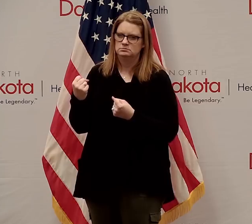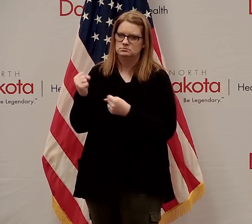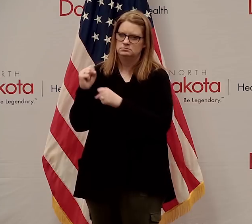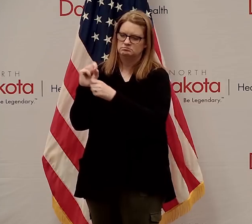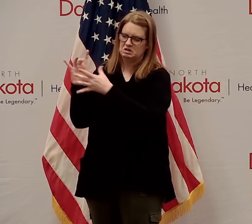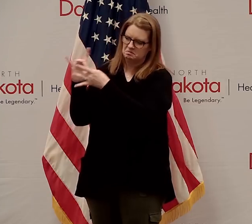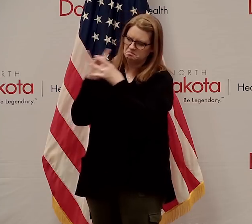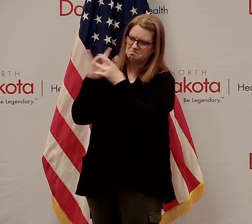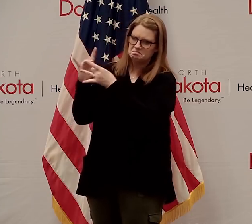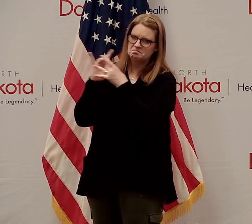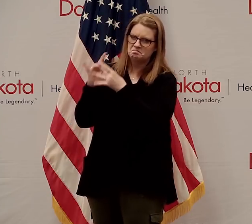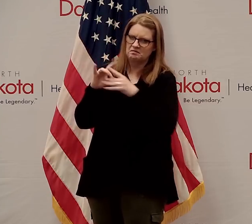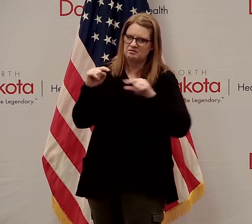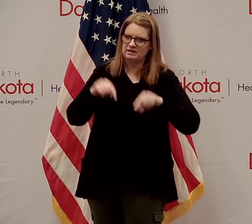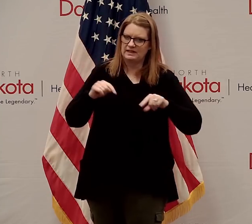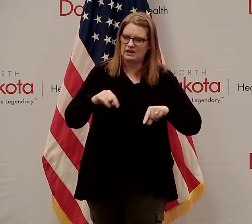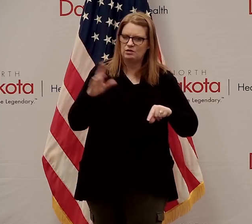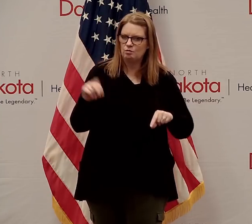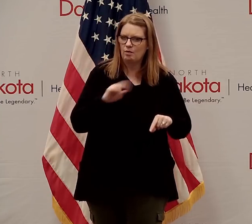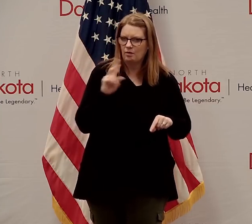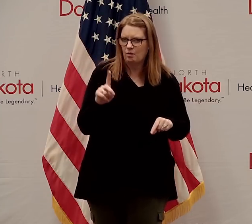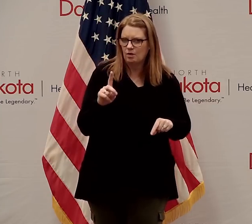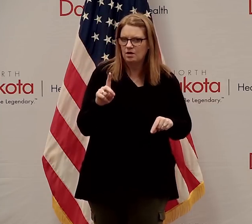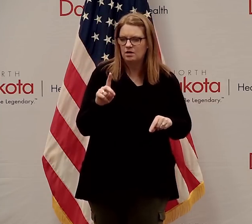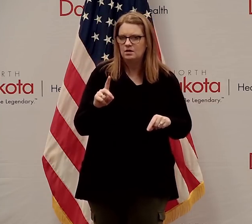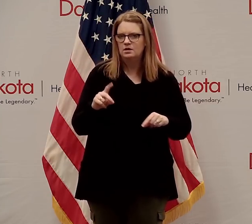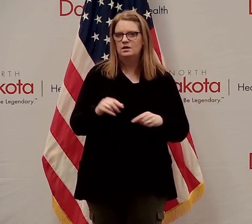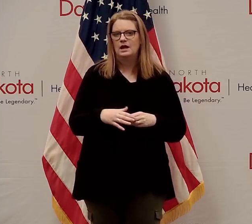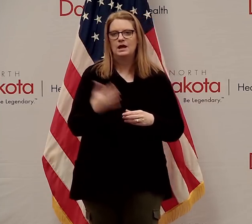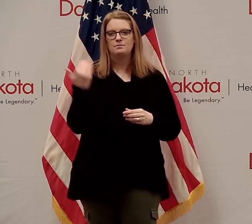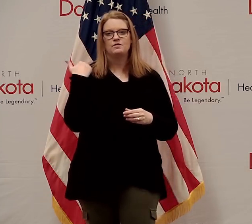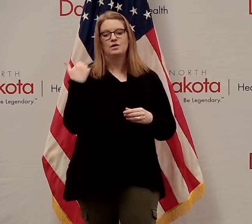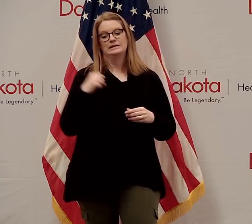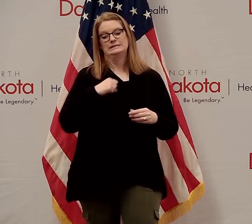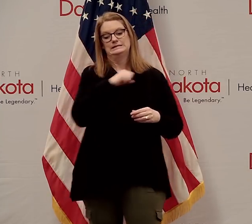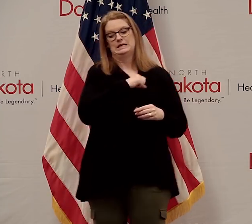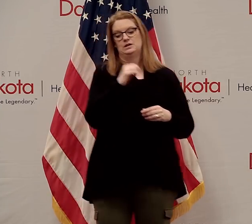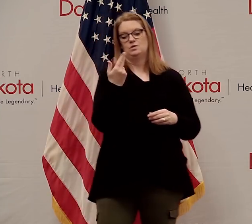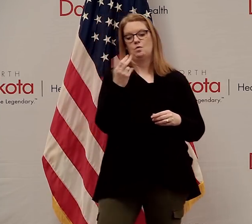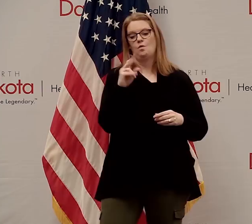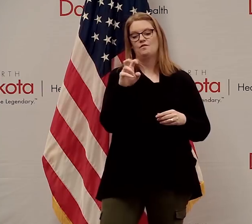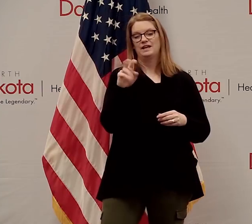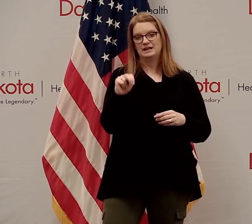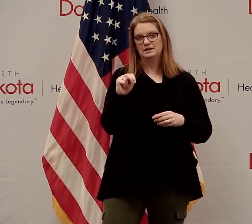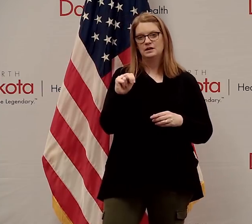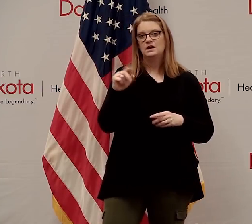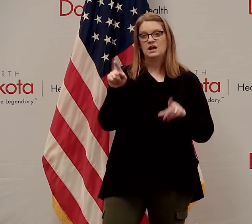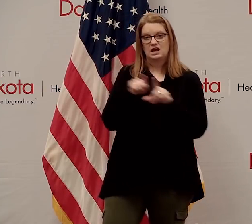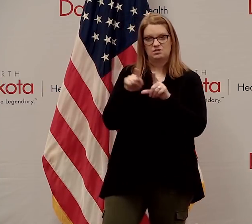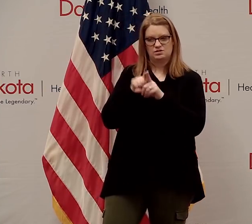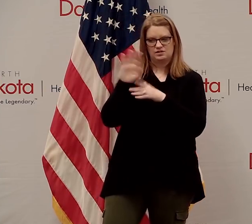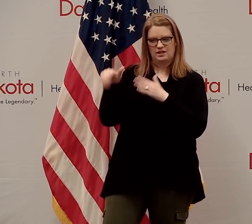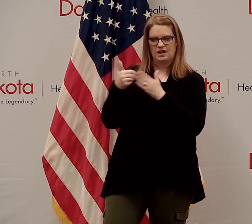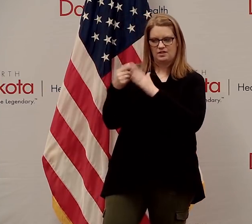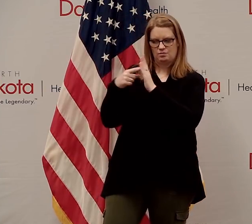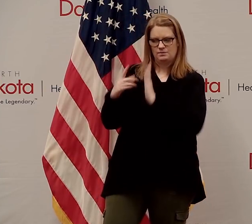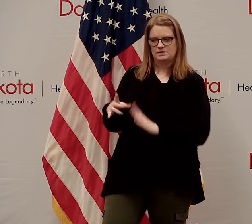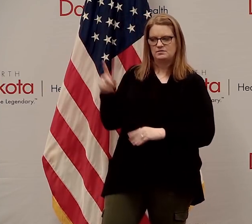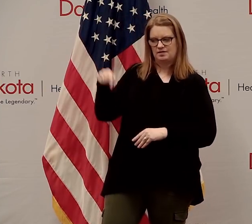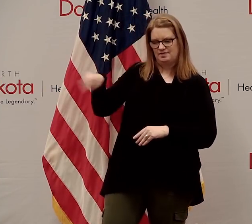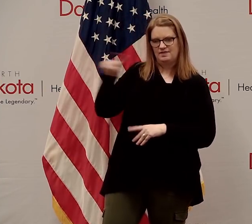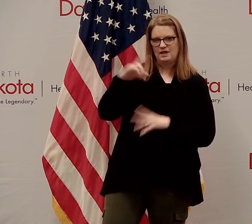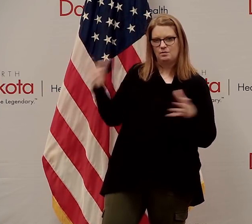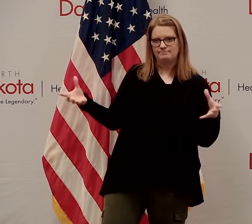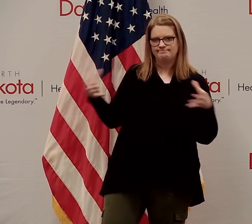with those of us here in North Dakota. And again, earlier today, Senator Hoeven and the GNDC held a business briefing